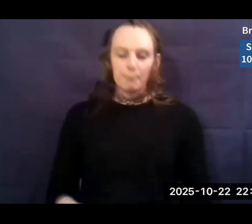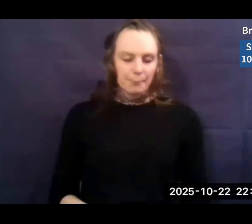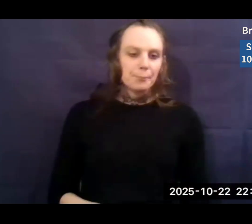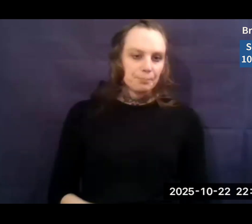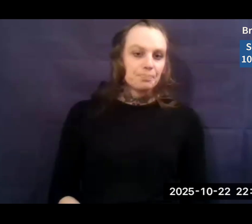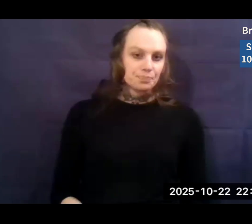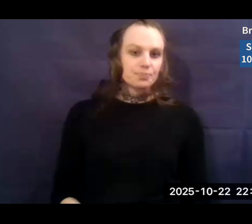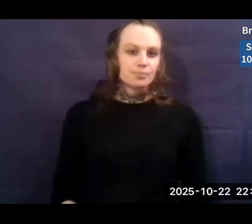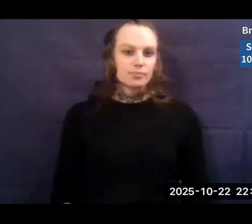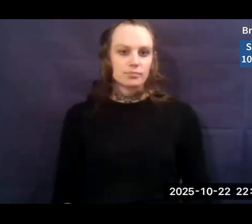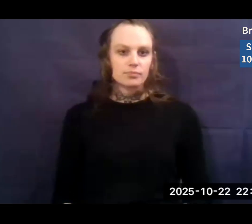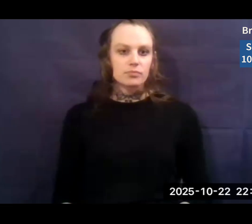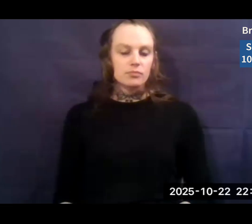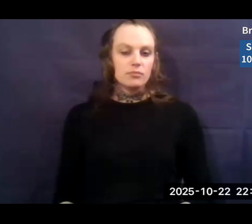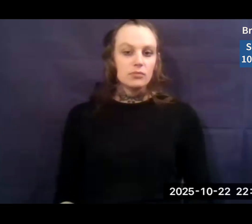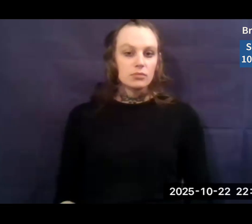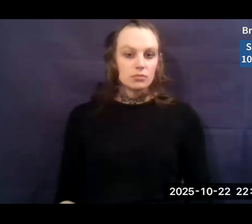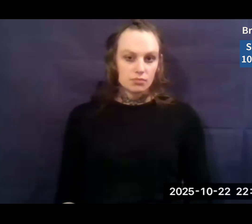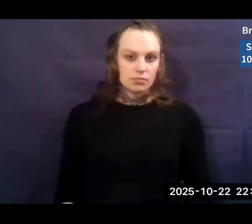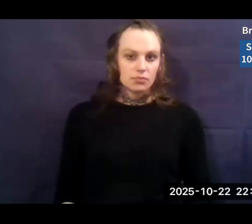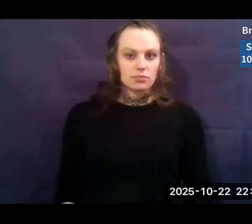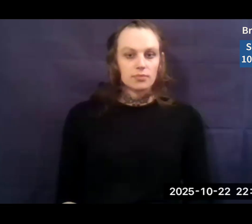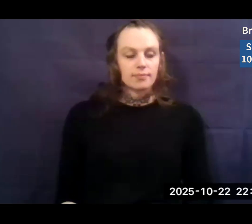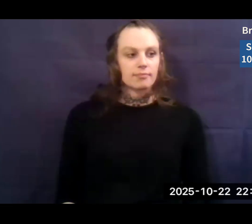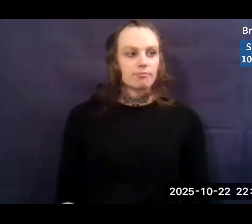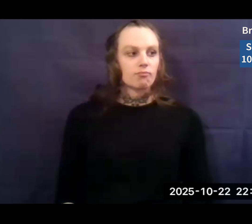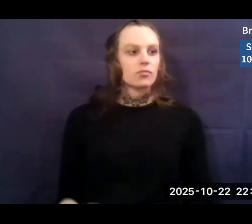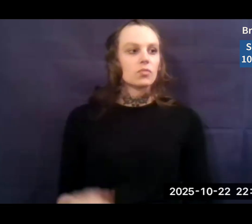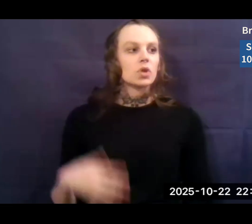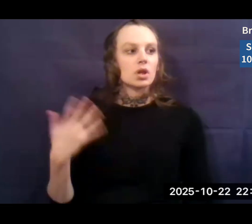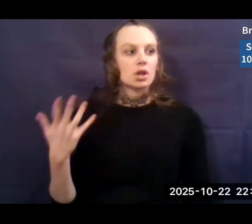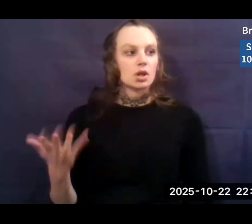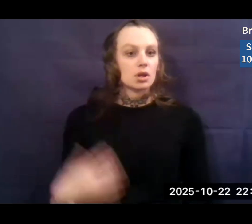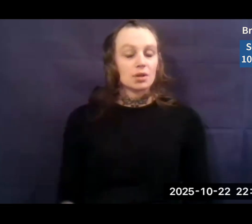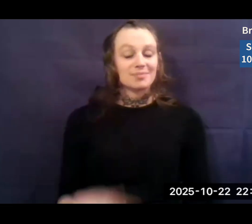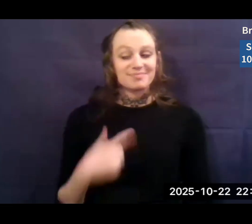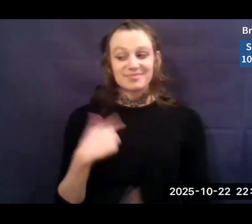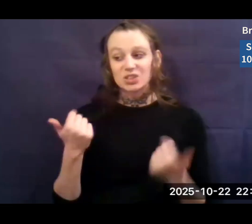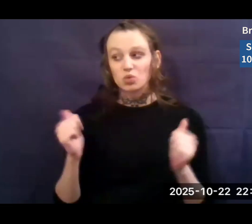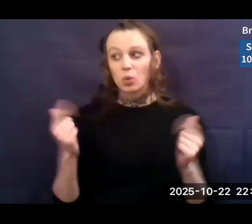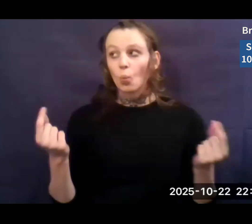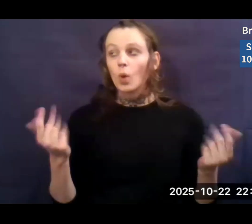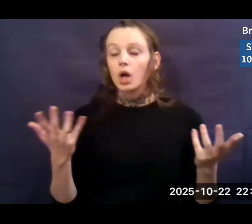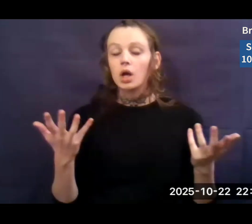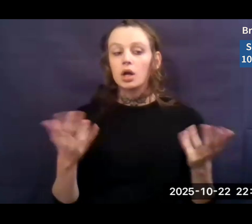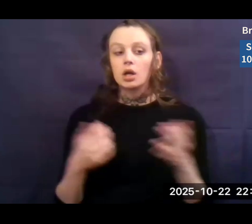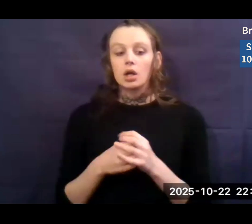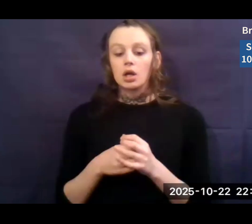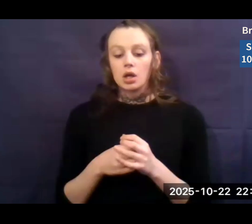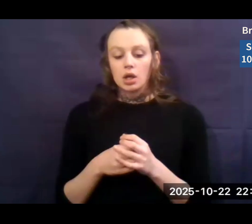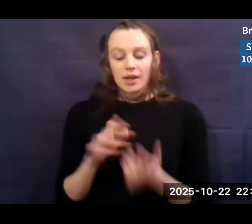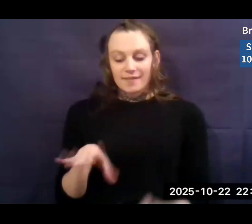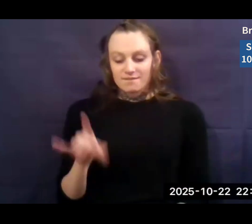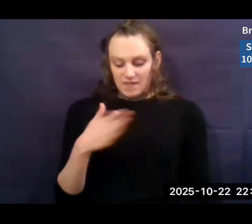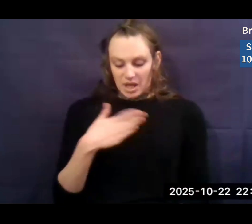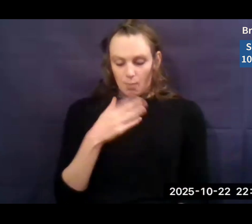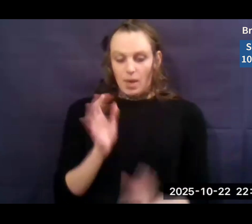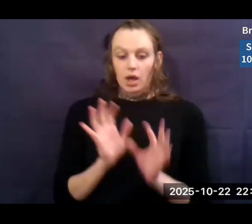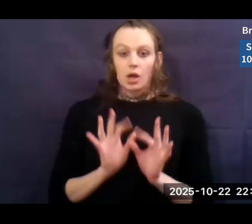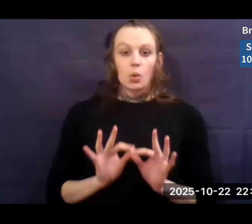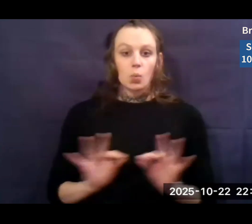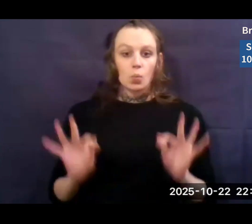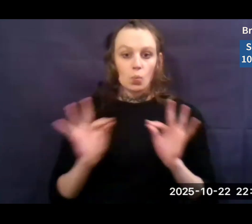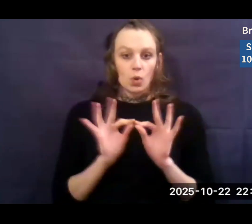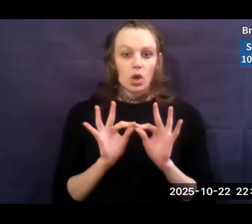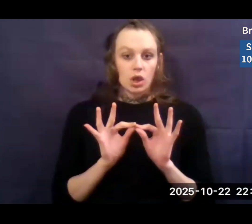I want to find my what I try to do is find my worth as a person